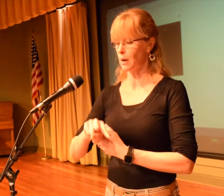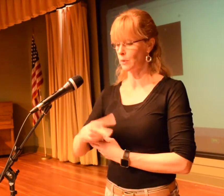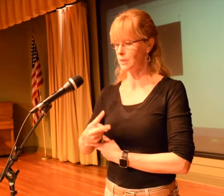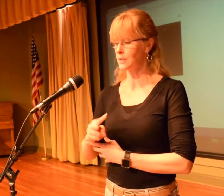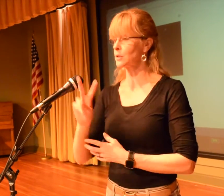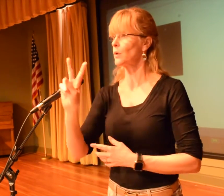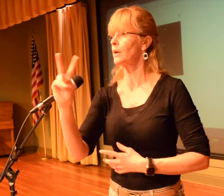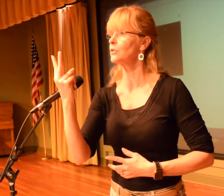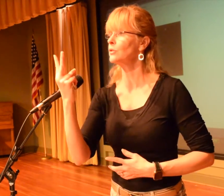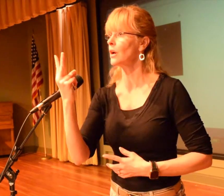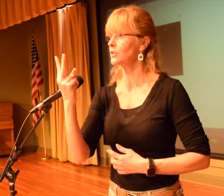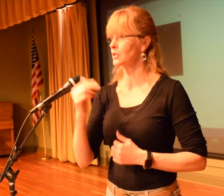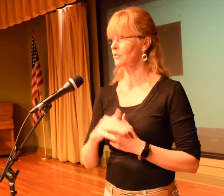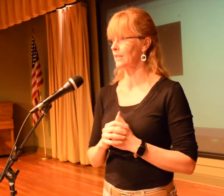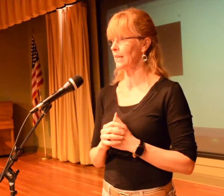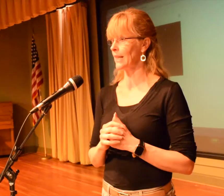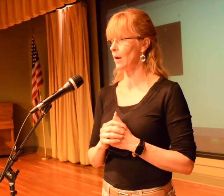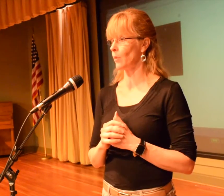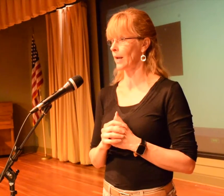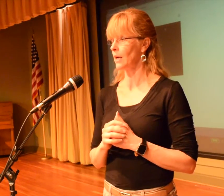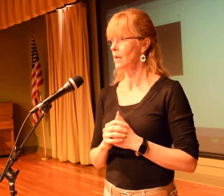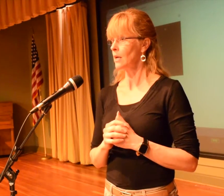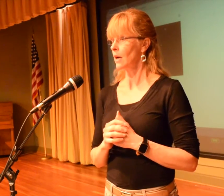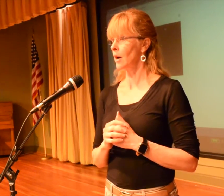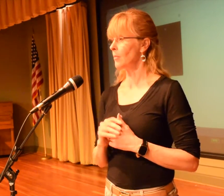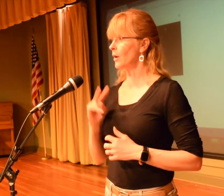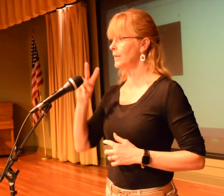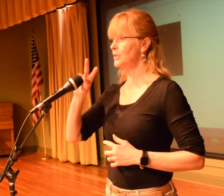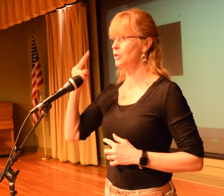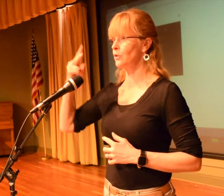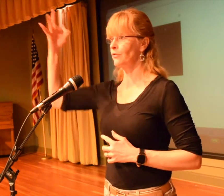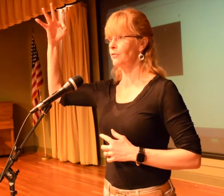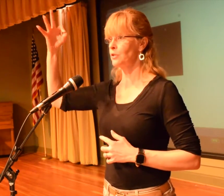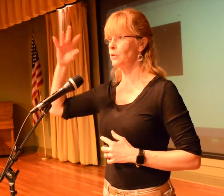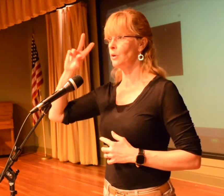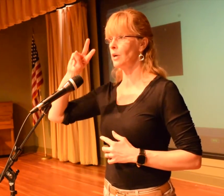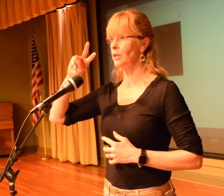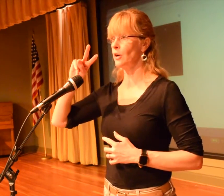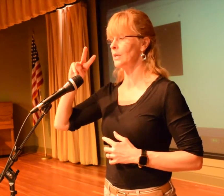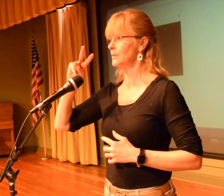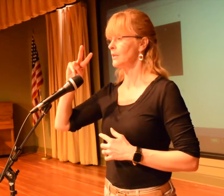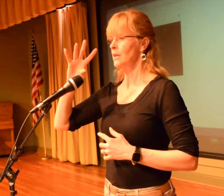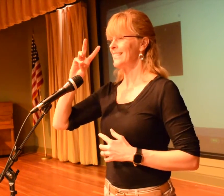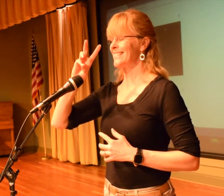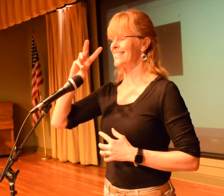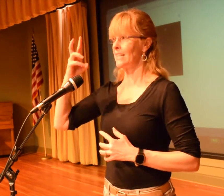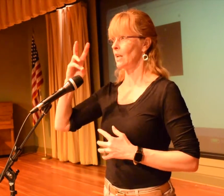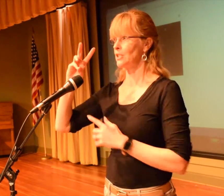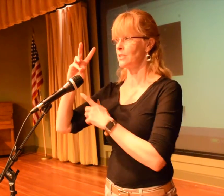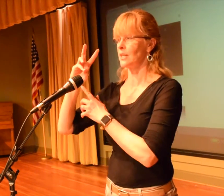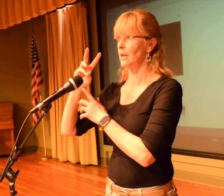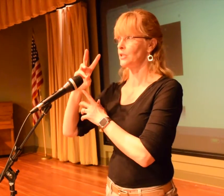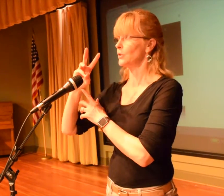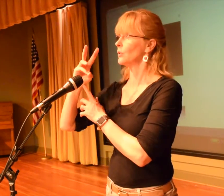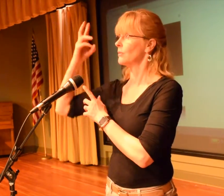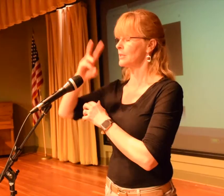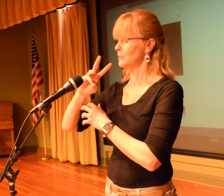wrist is this way, or $2 is flicking that way. He's you know, he's 6. I should say not 2 on this, pretty